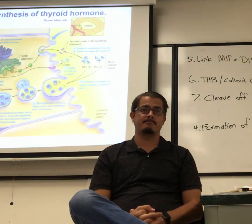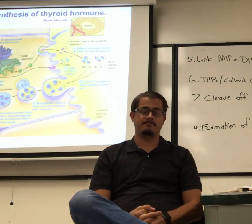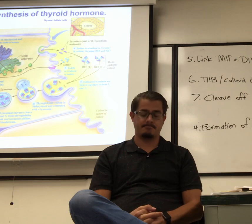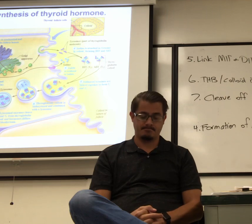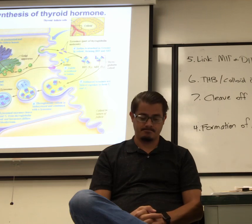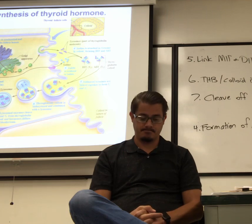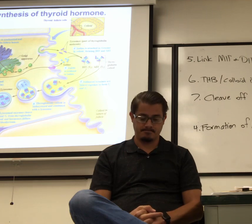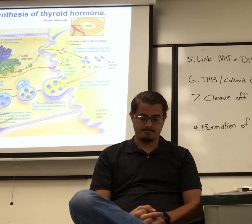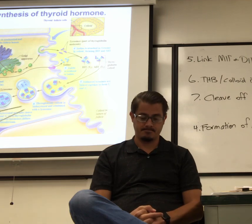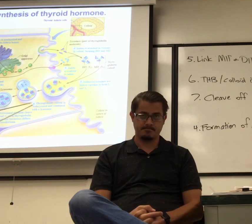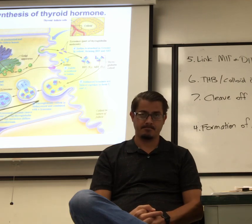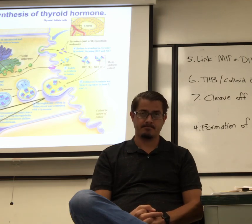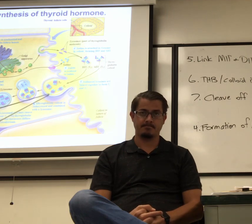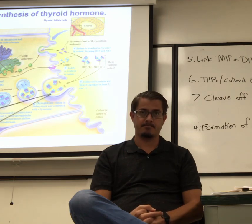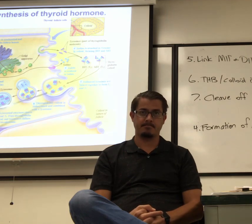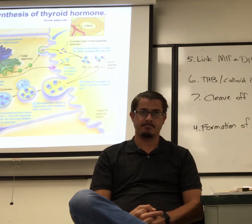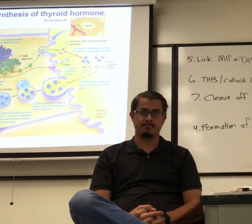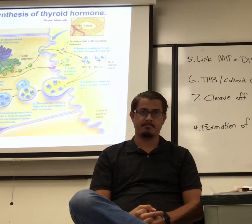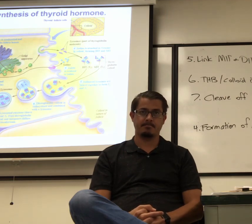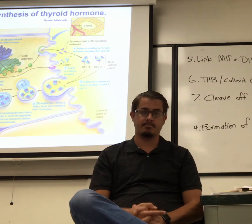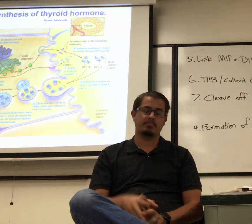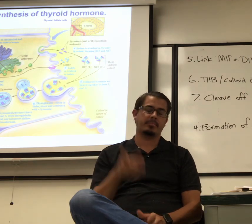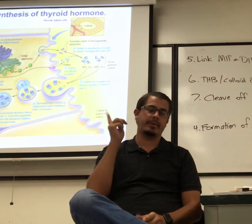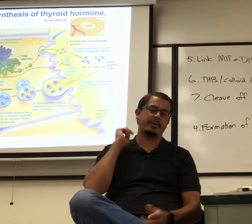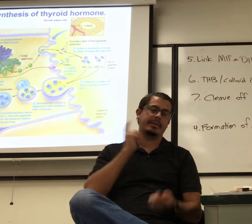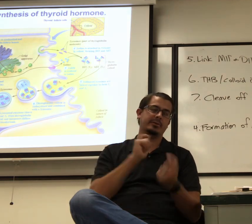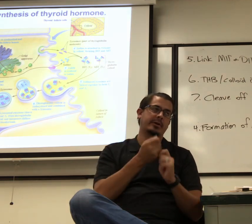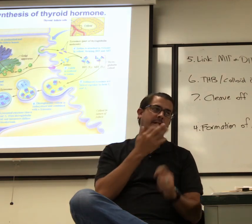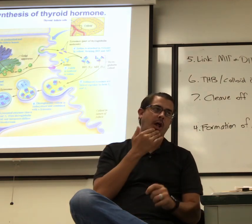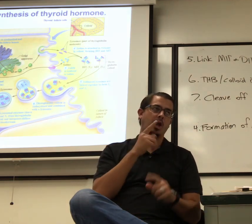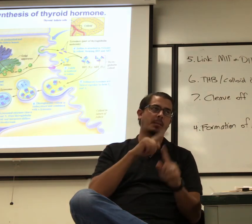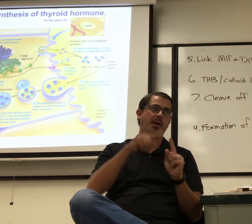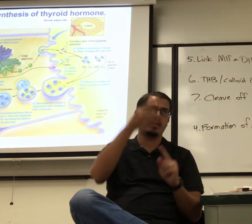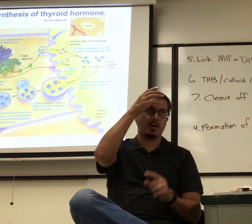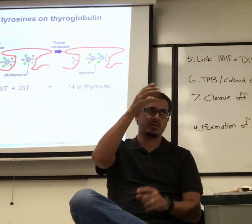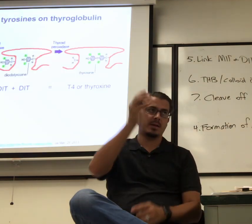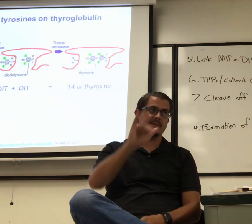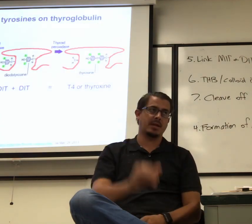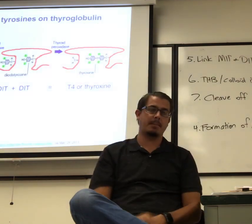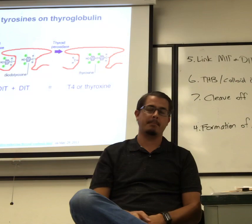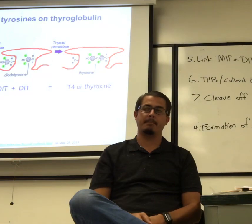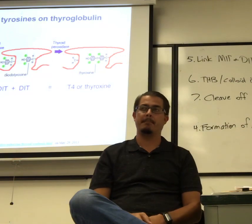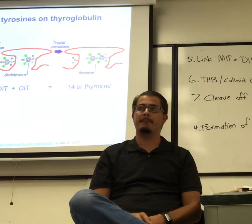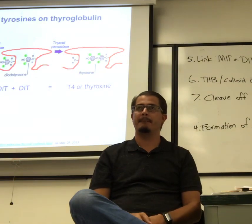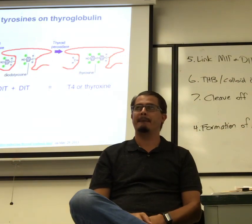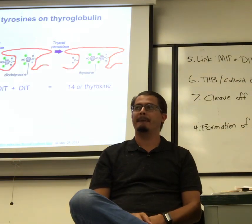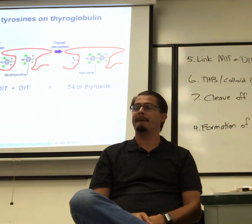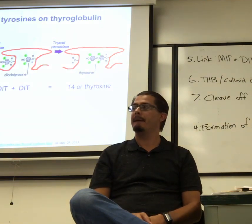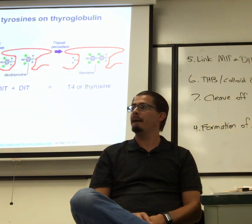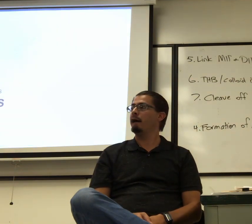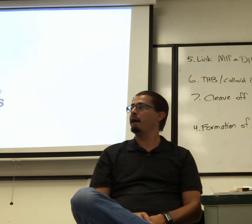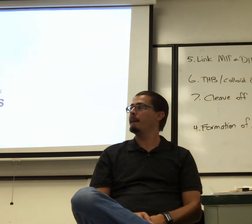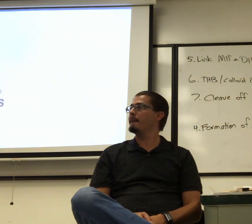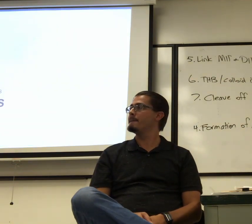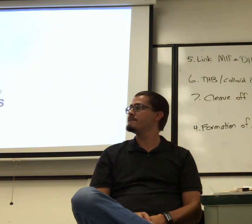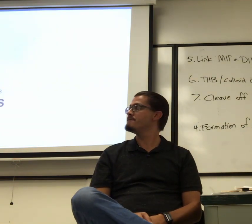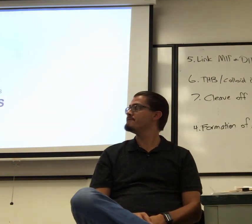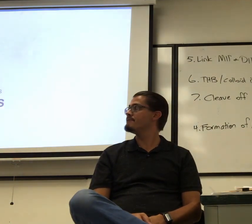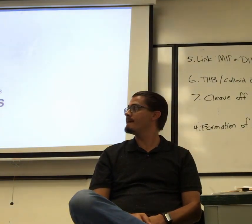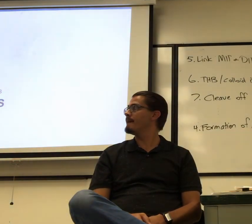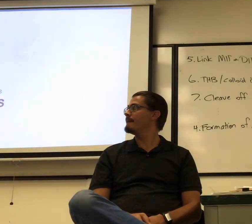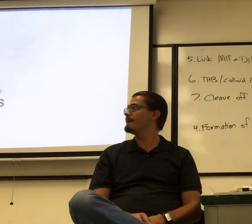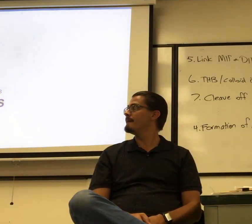Let's see here. So it happens they use green balls for iodine, and they use blue. So they change the colors,